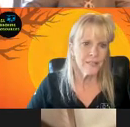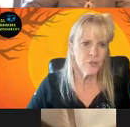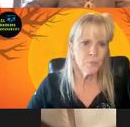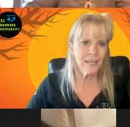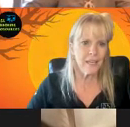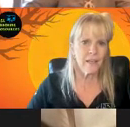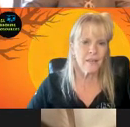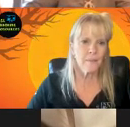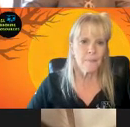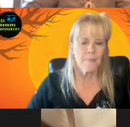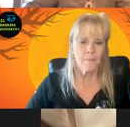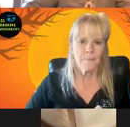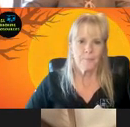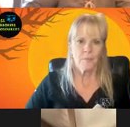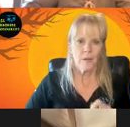So let's do pink.